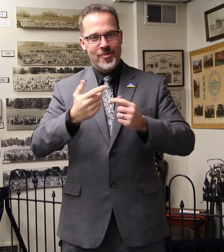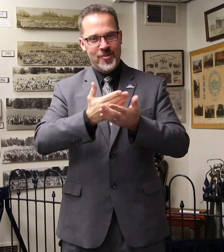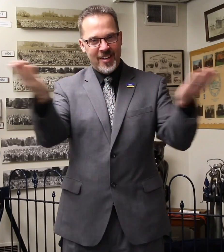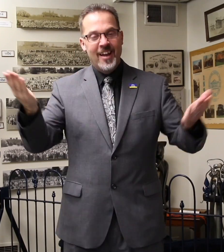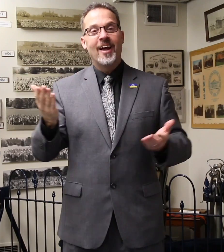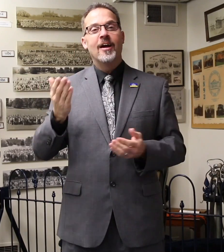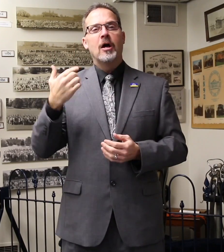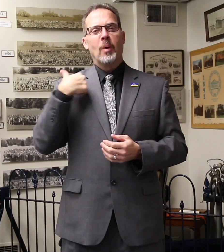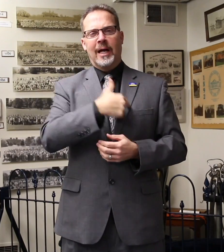Happy New Year to everyone.